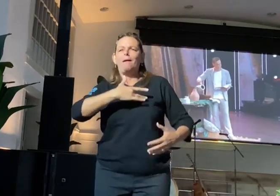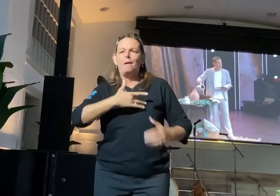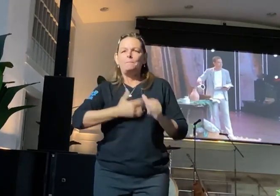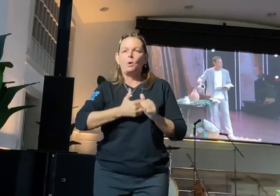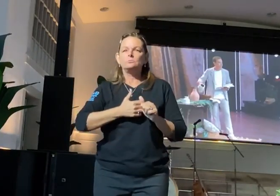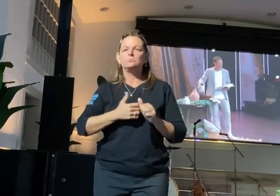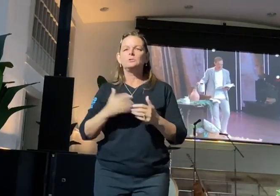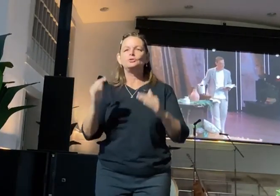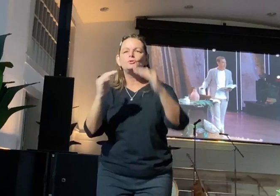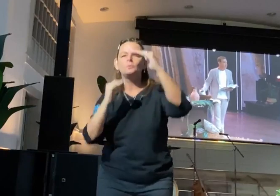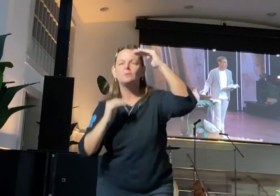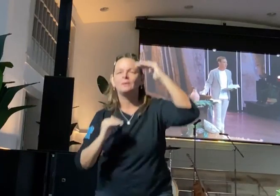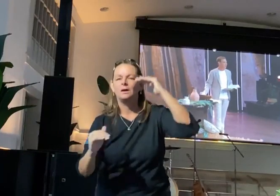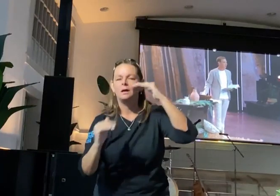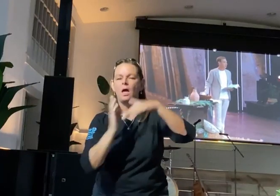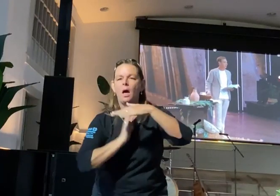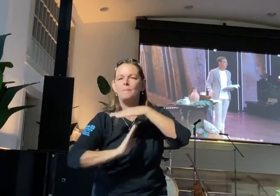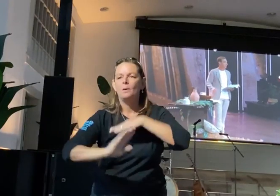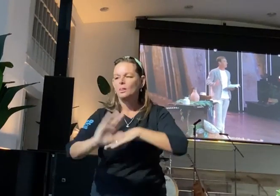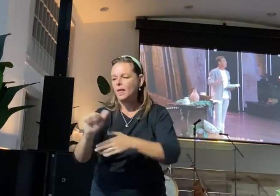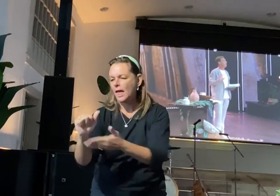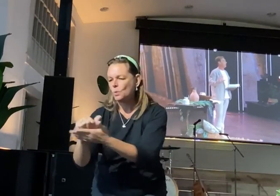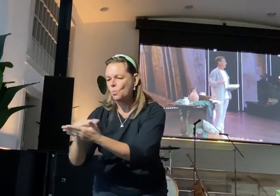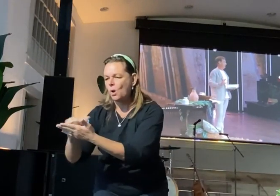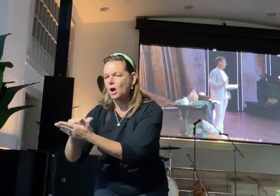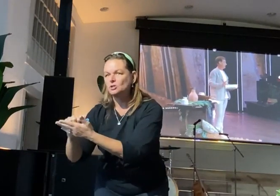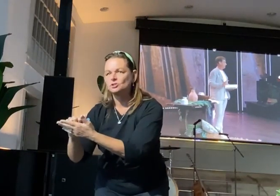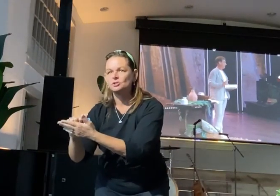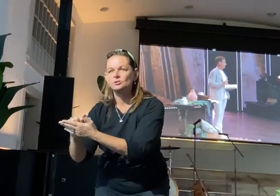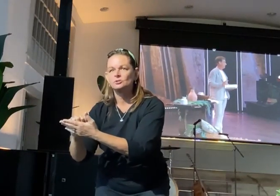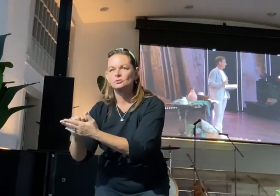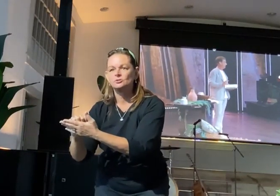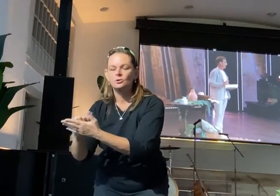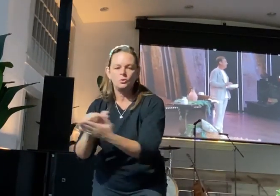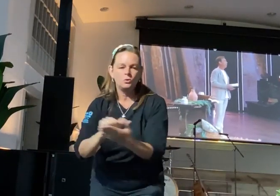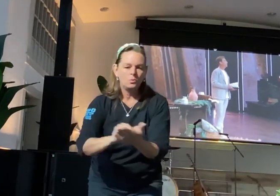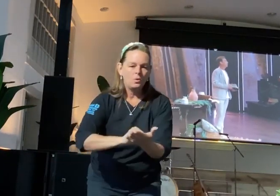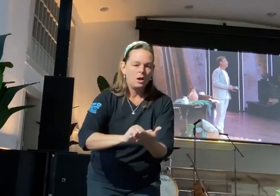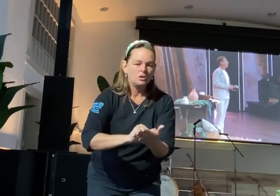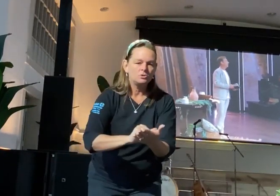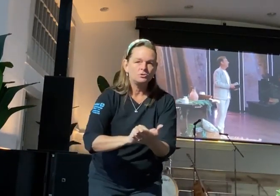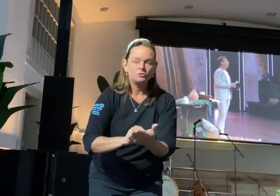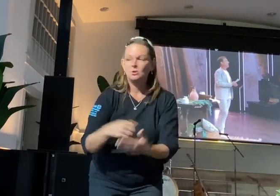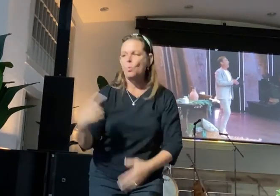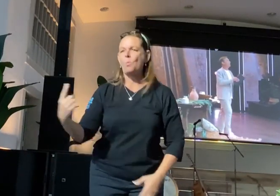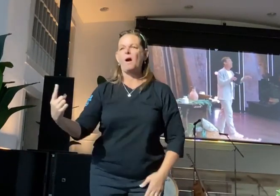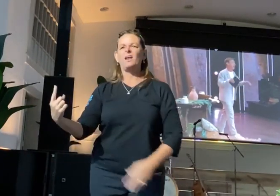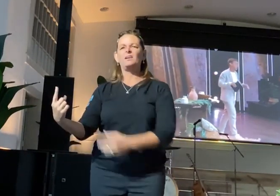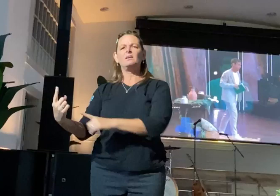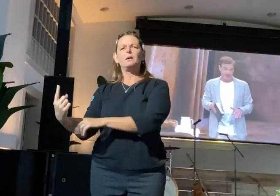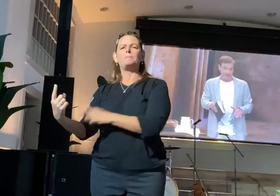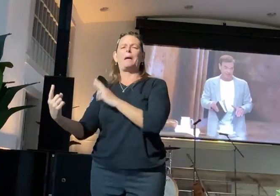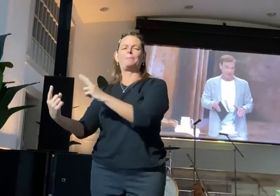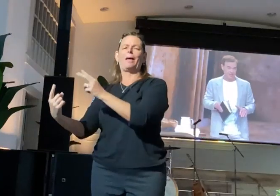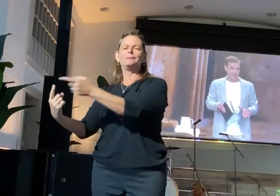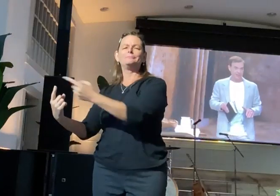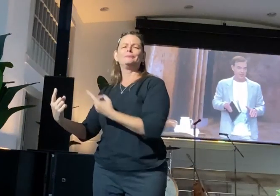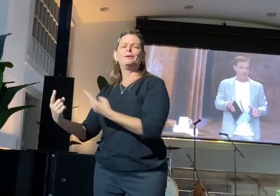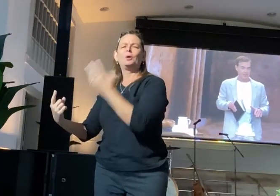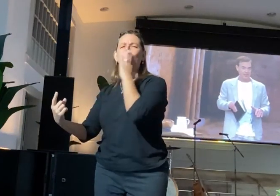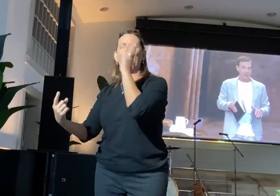feet. And he doesn't just wash some of their feet. He washes everybody's